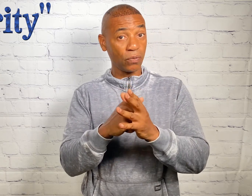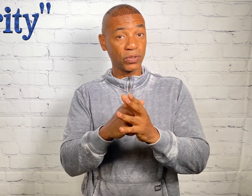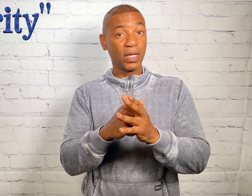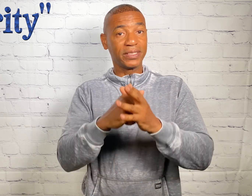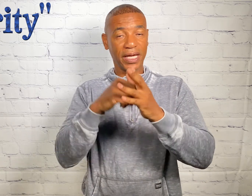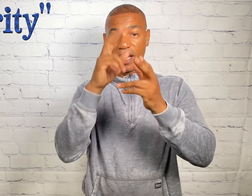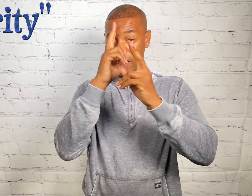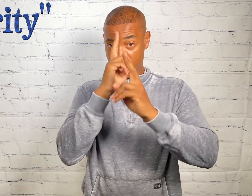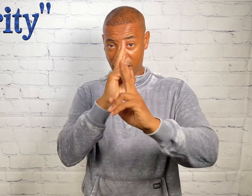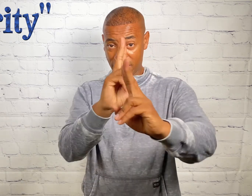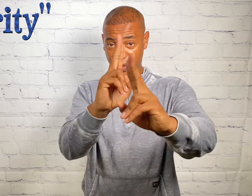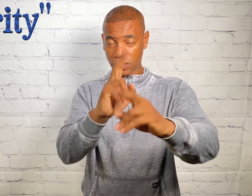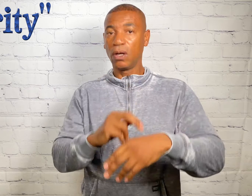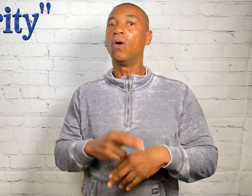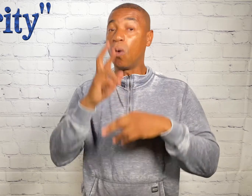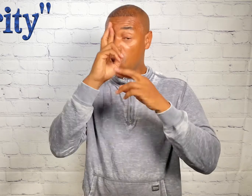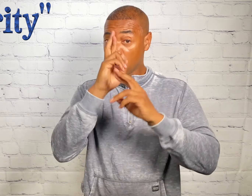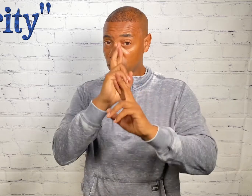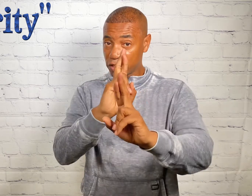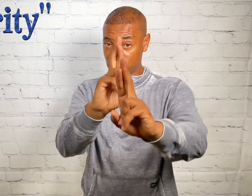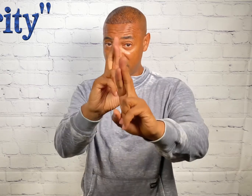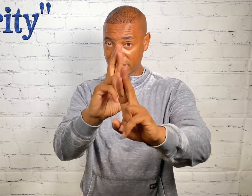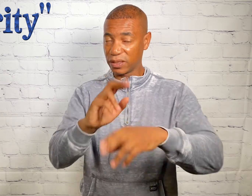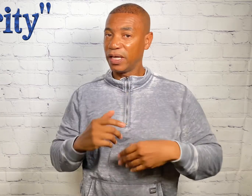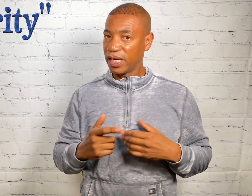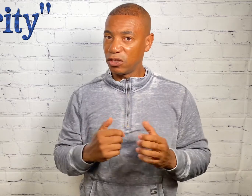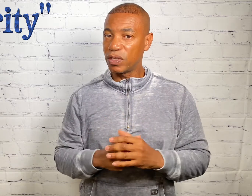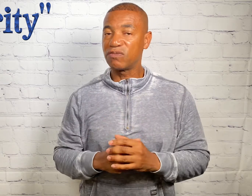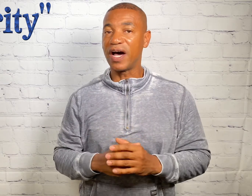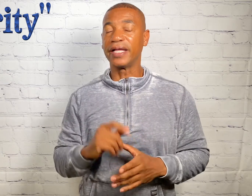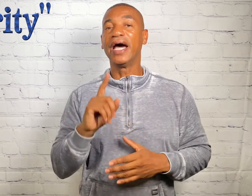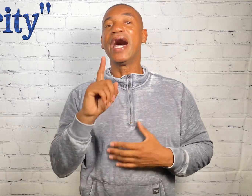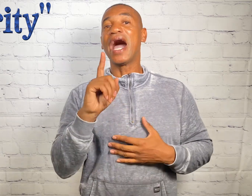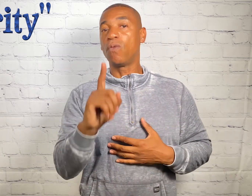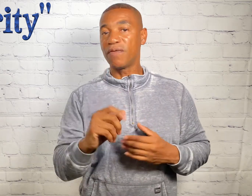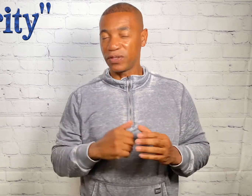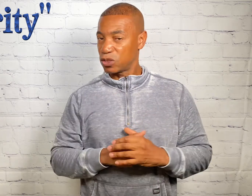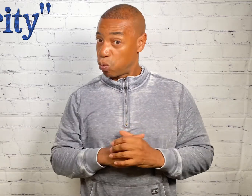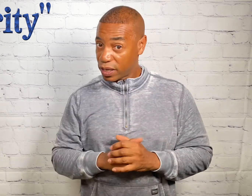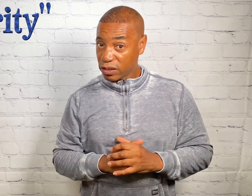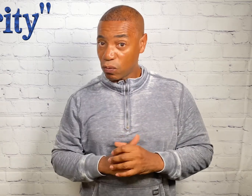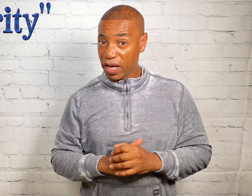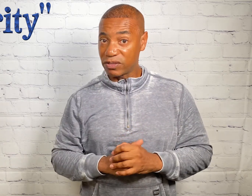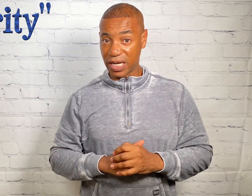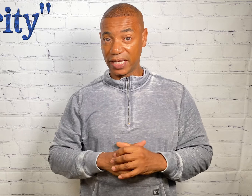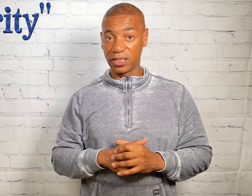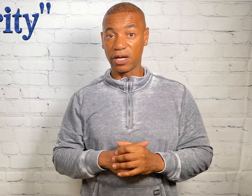with saying honor or respect. Either one's fine. However, there's one other way of signing integrity,